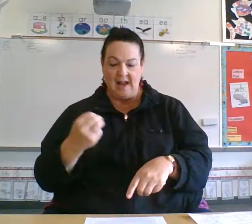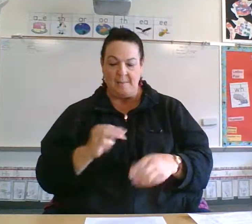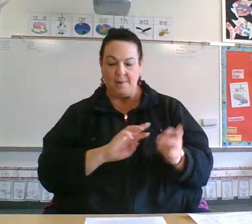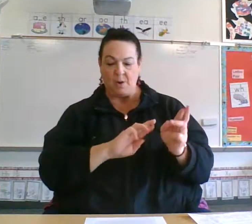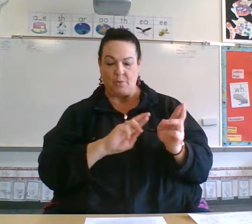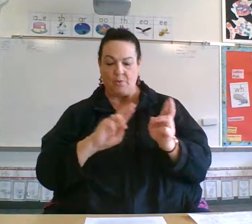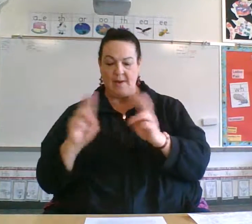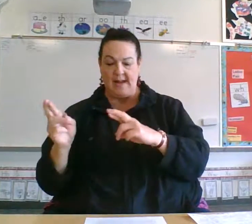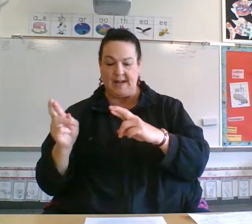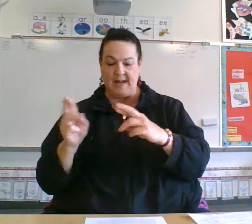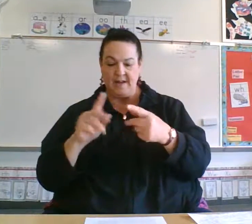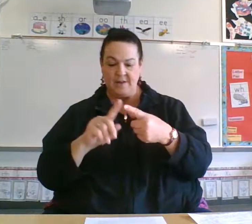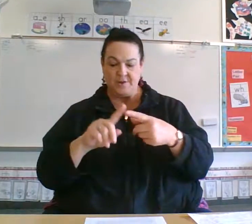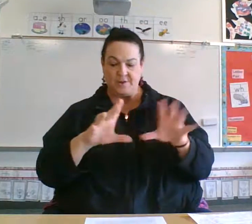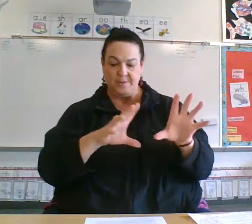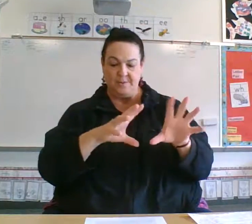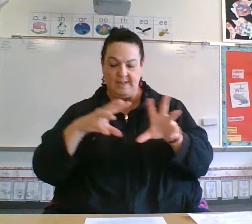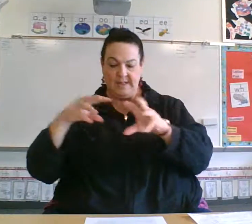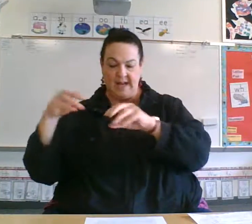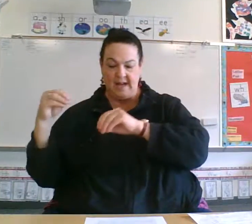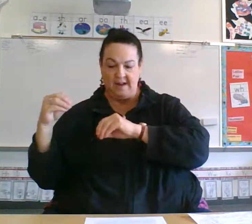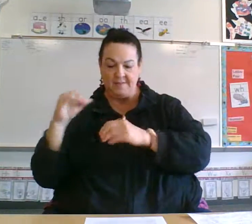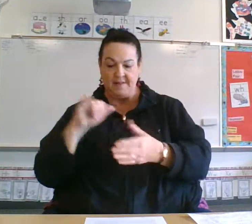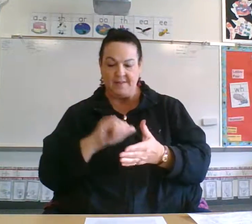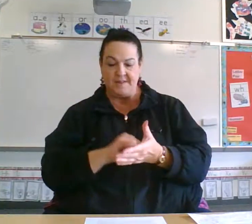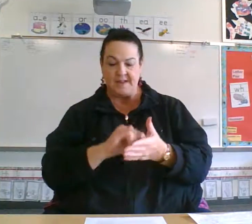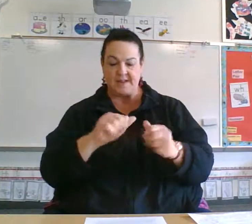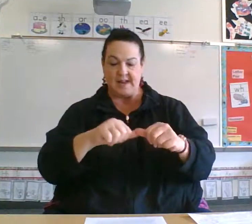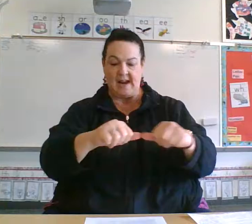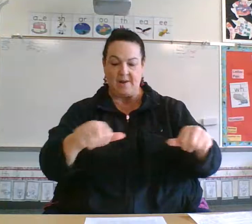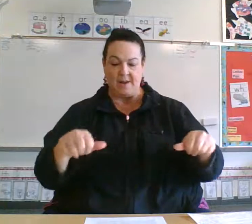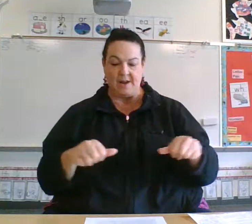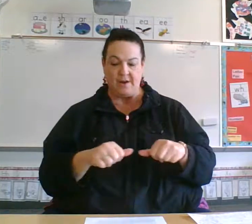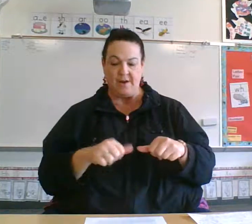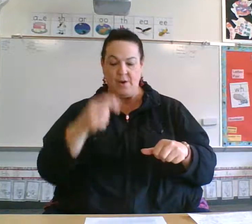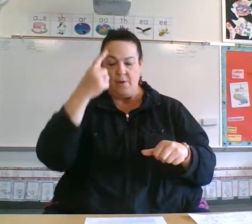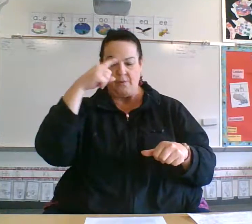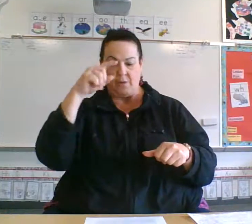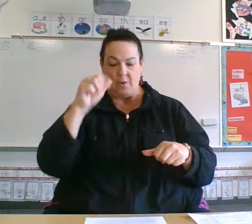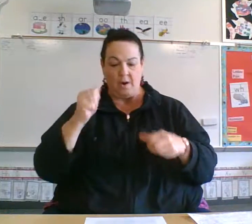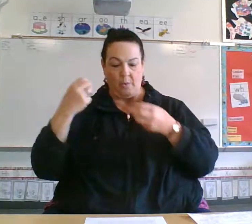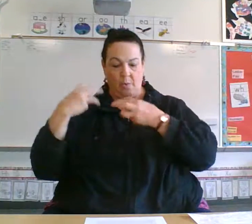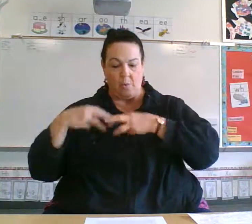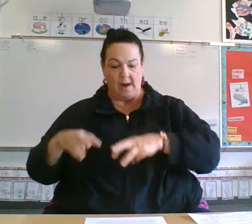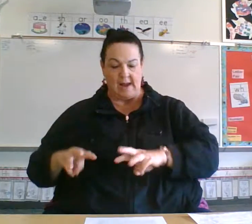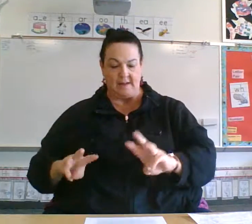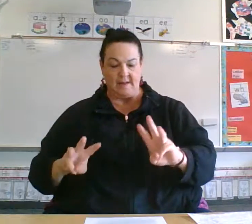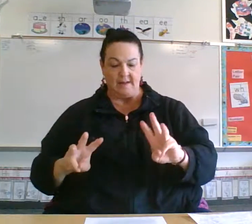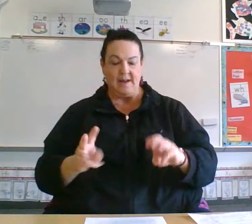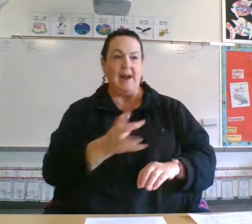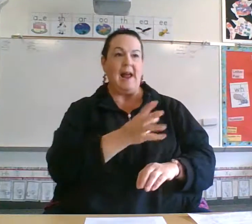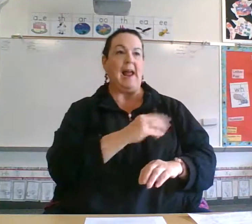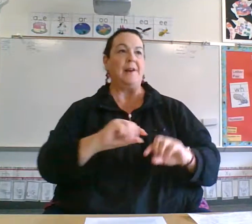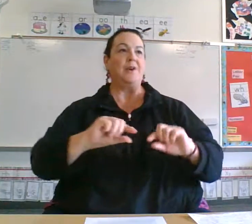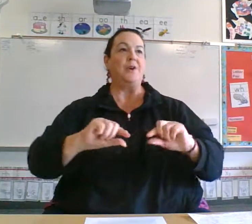I'm ready to leave this area for a while and